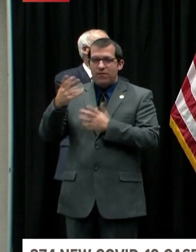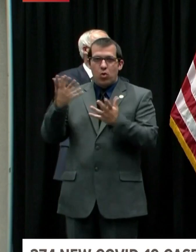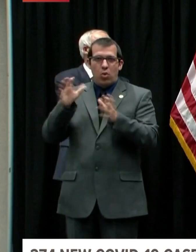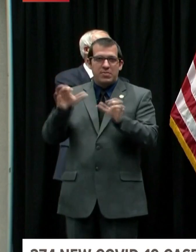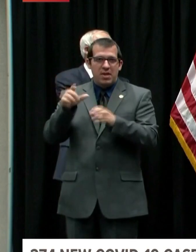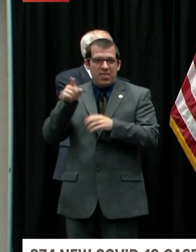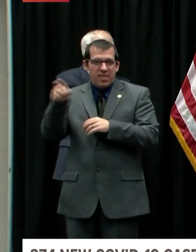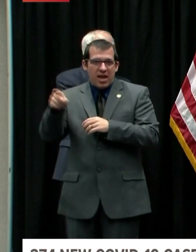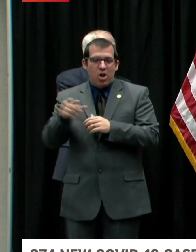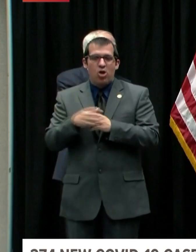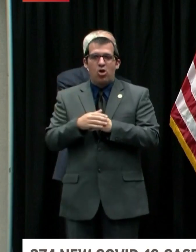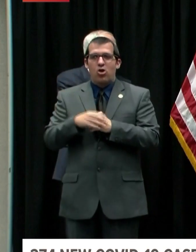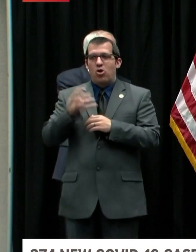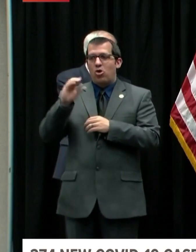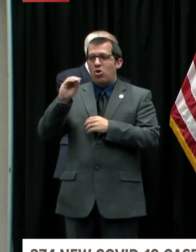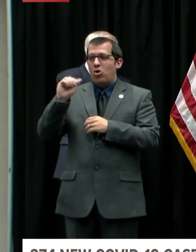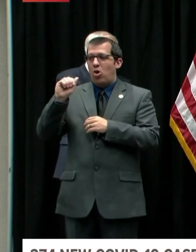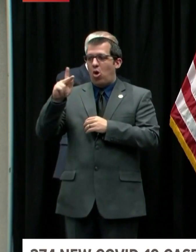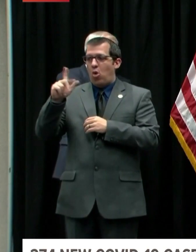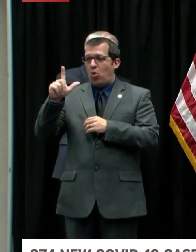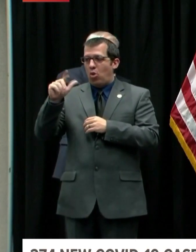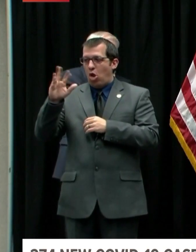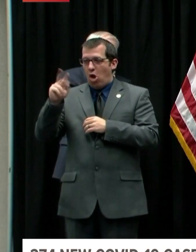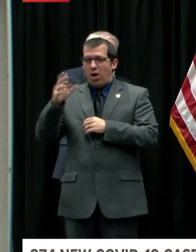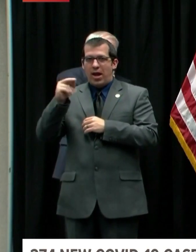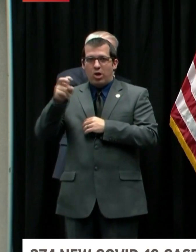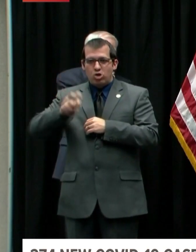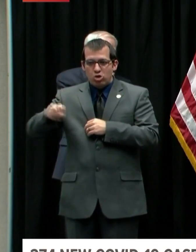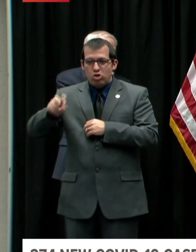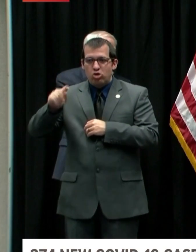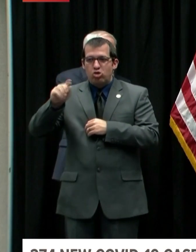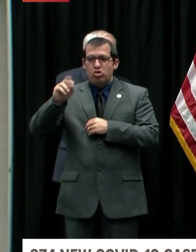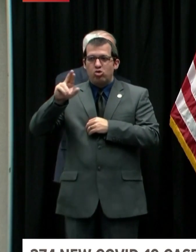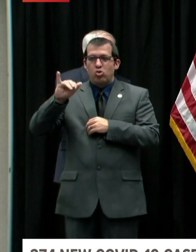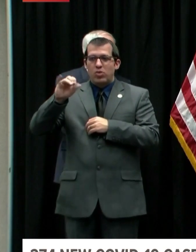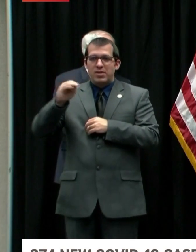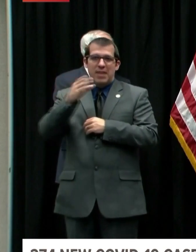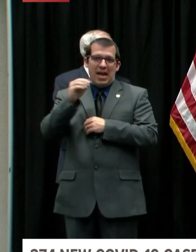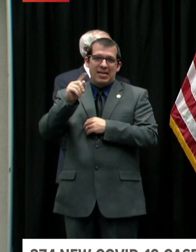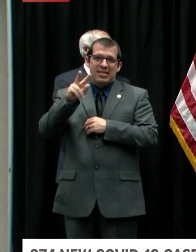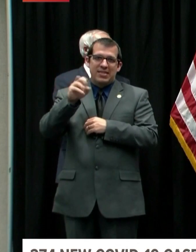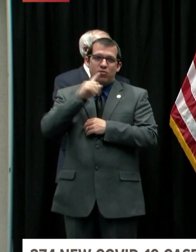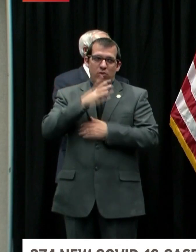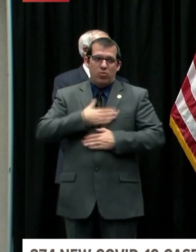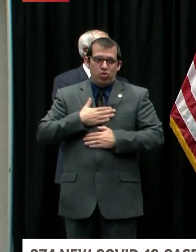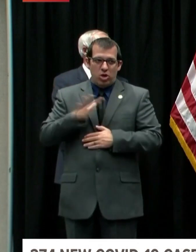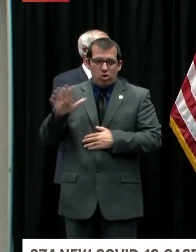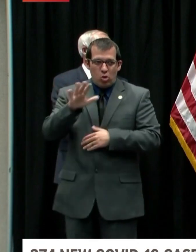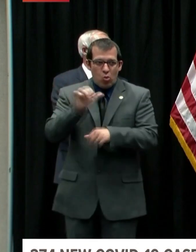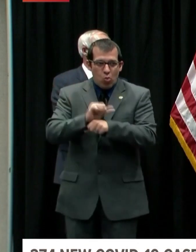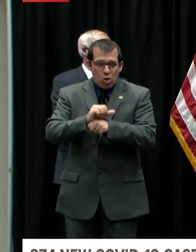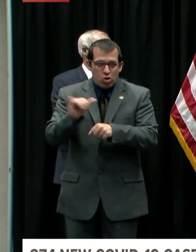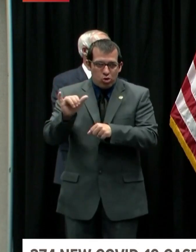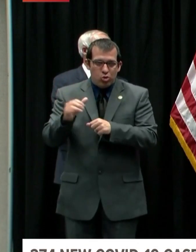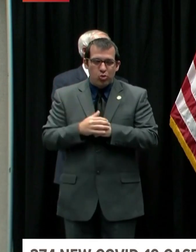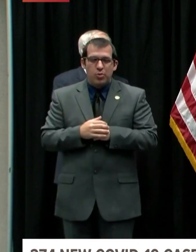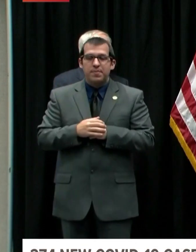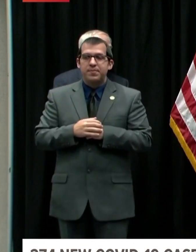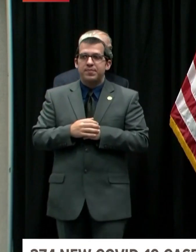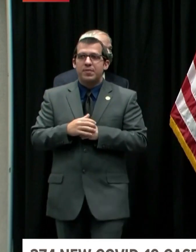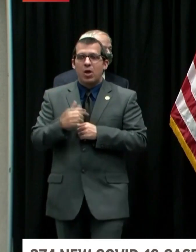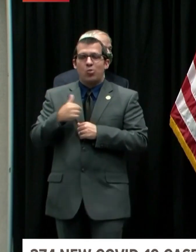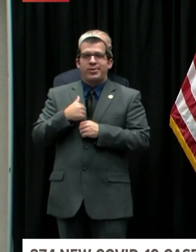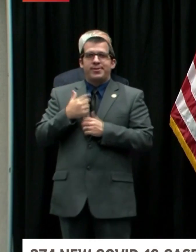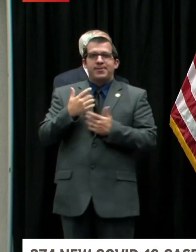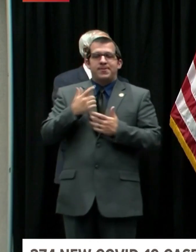done there, and then from Oaklawn and the tourism industry. And Steve, appreciate the work that you guys continue to do. But it was reassuring